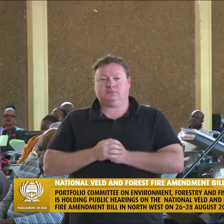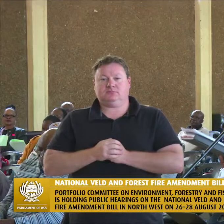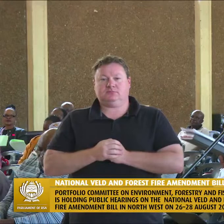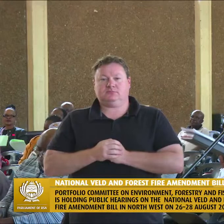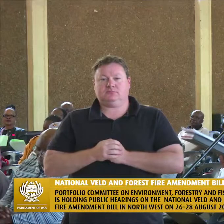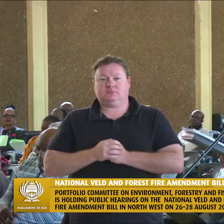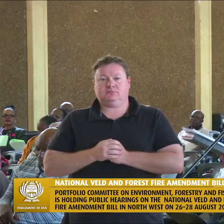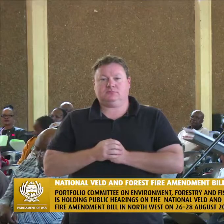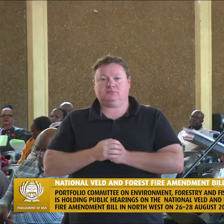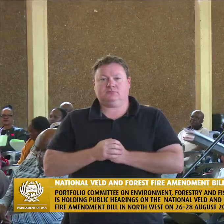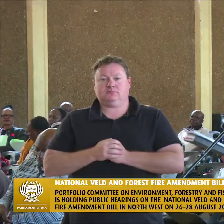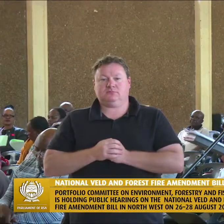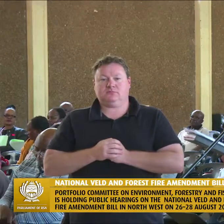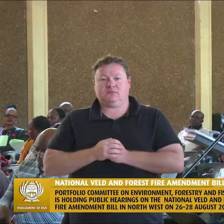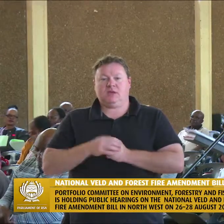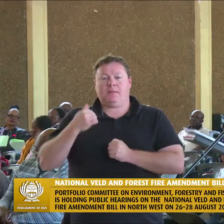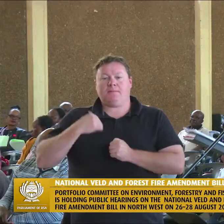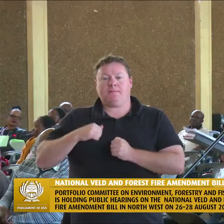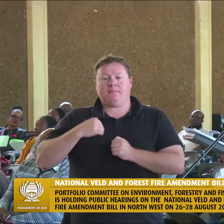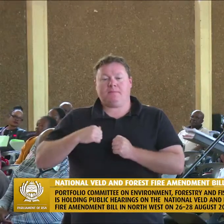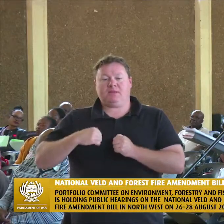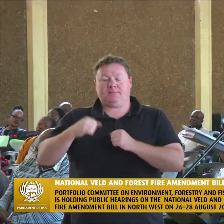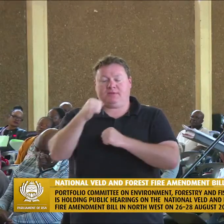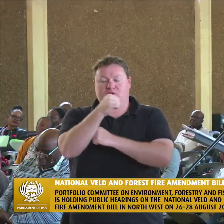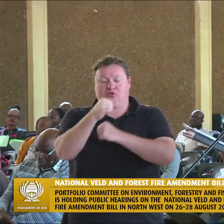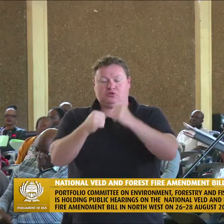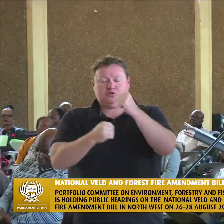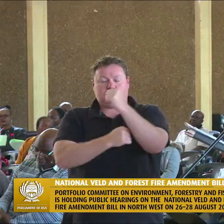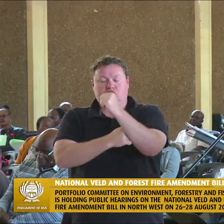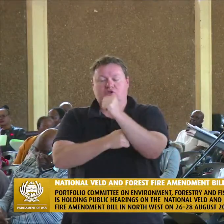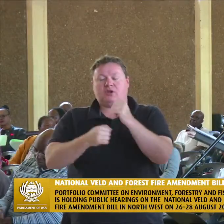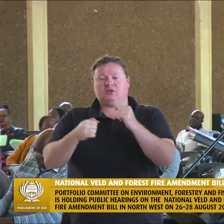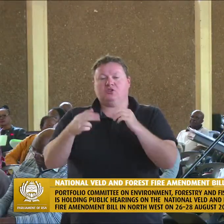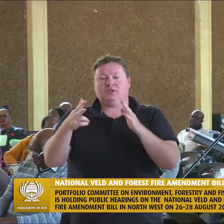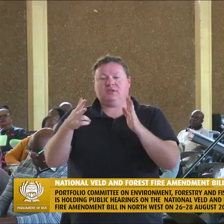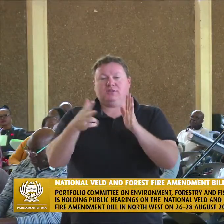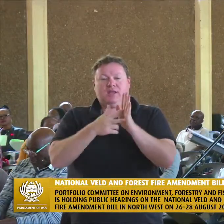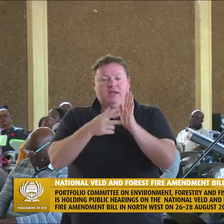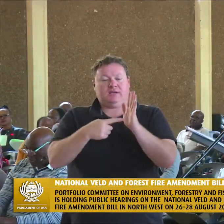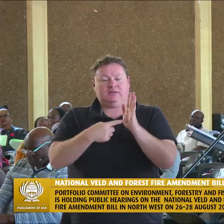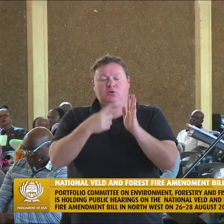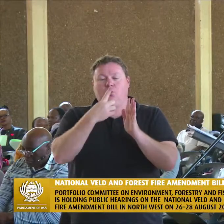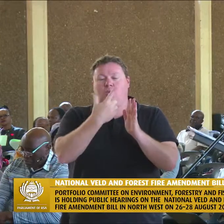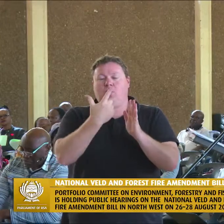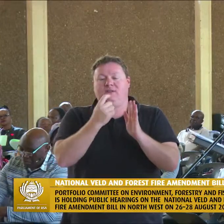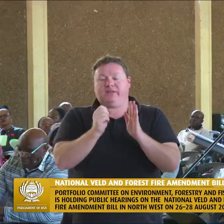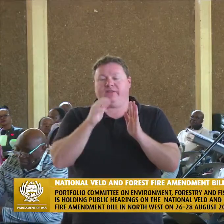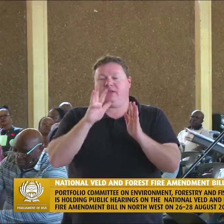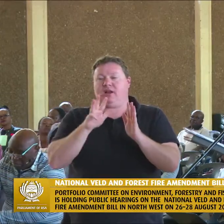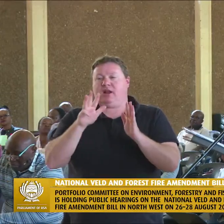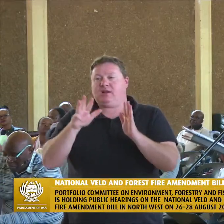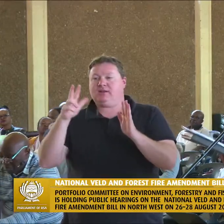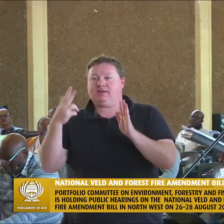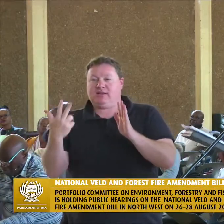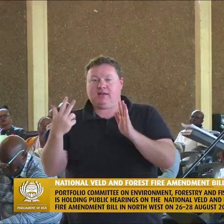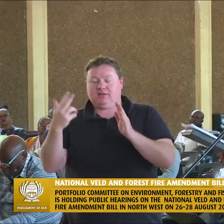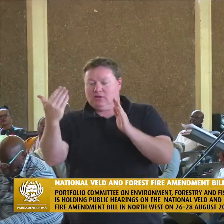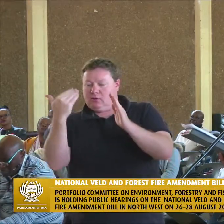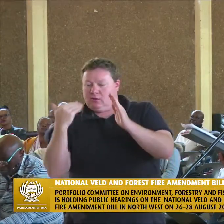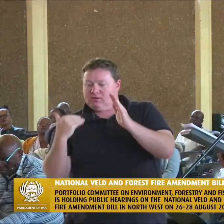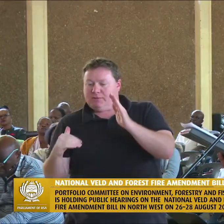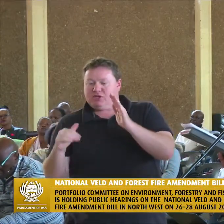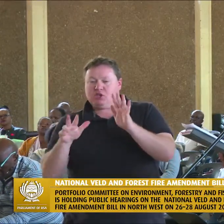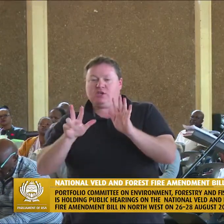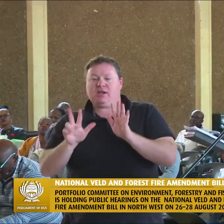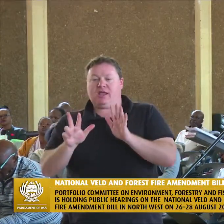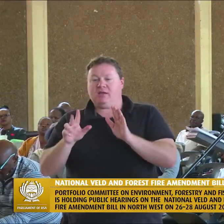according to the municipal structures act number 117 of 1998 and regulations subsection 8